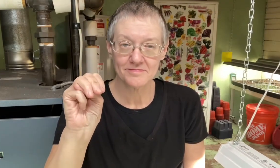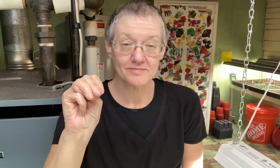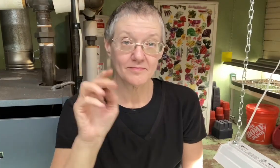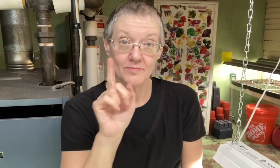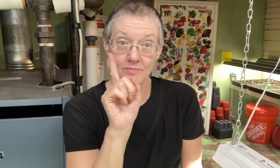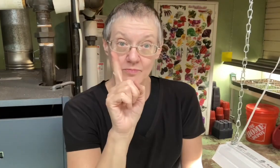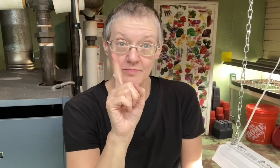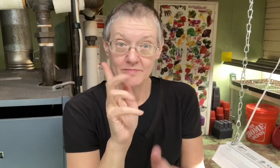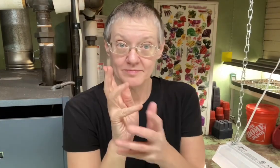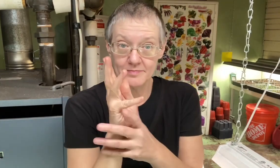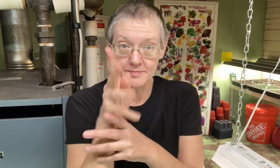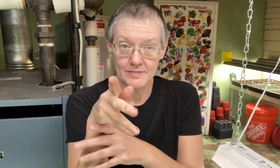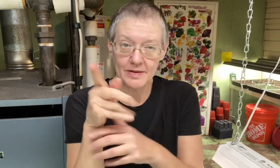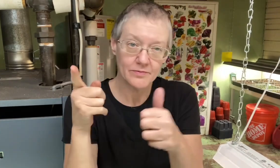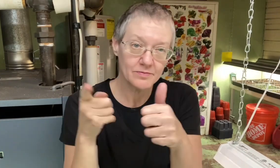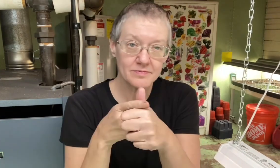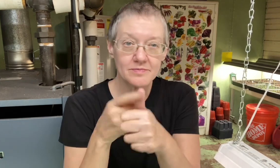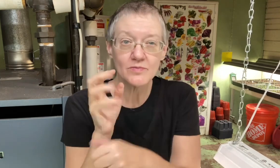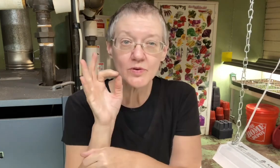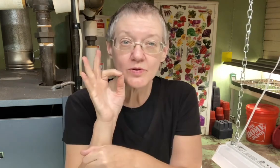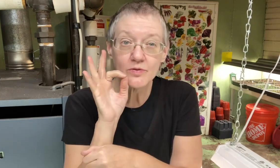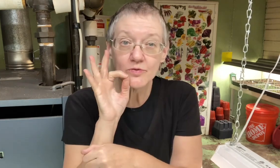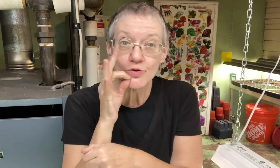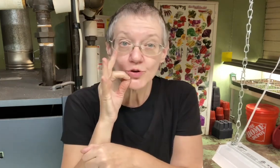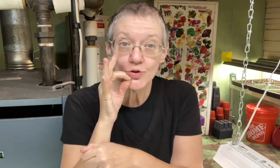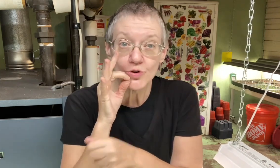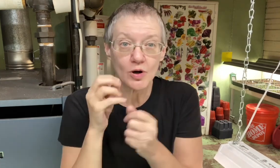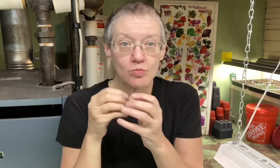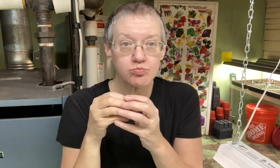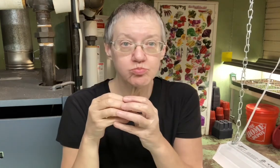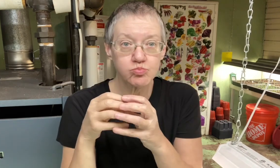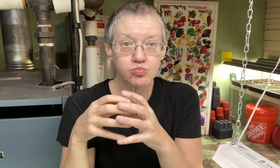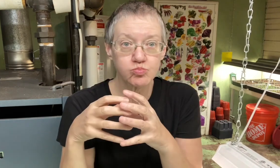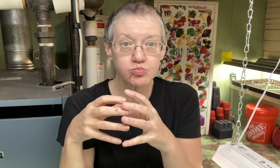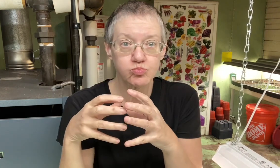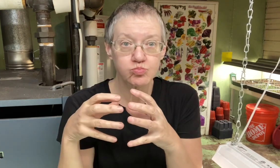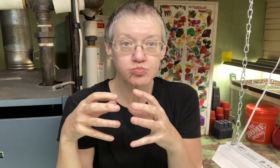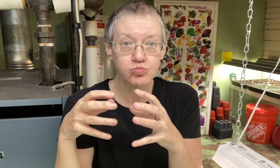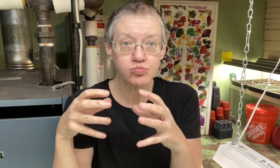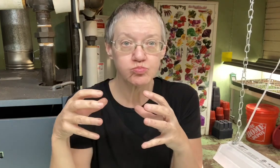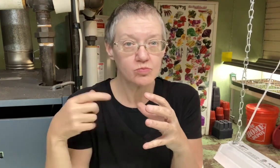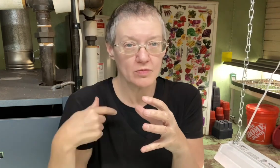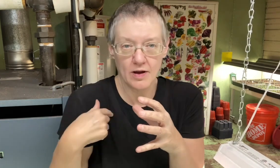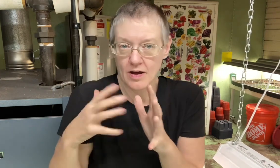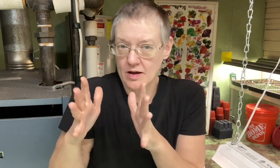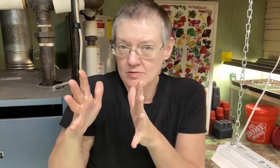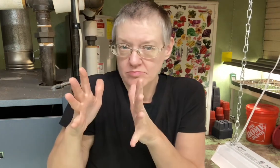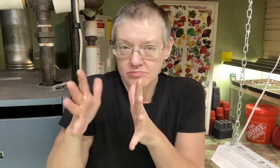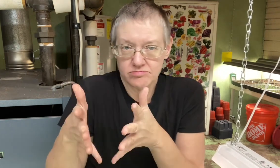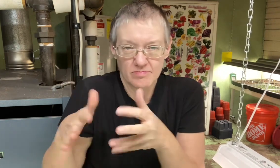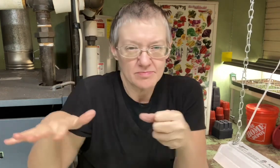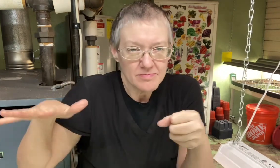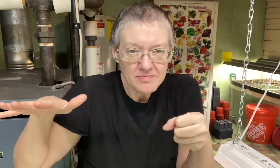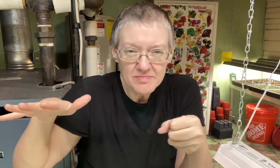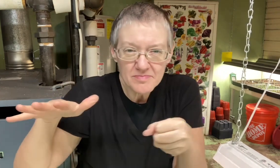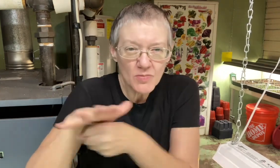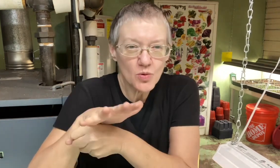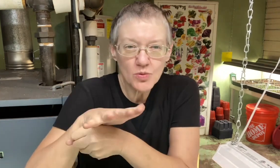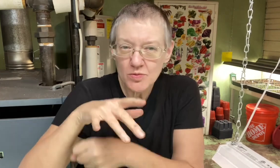Now these are heirloom seeds. And what I did last summer is I left the first fruit to grow,